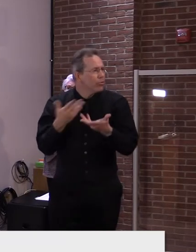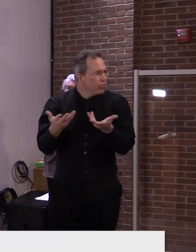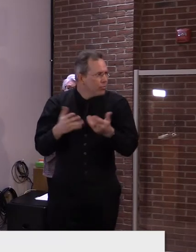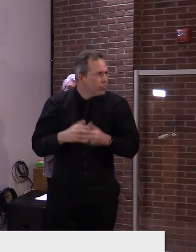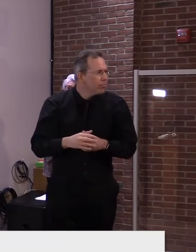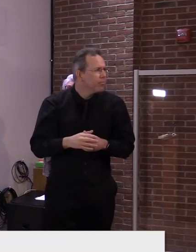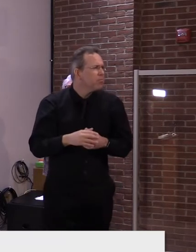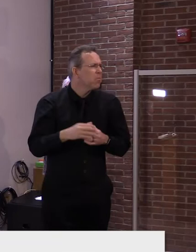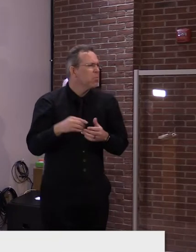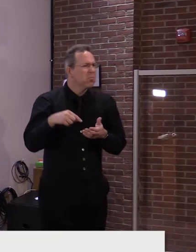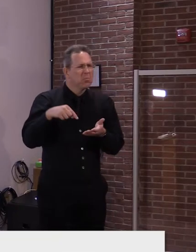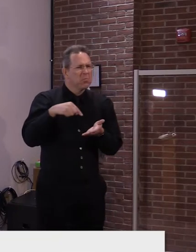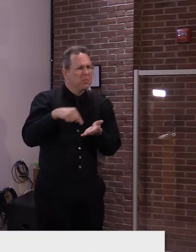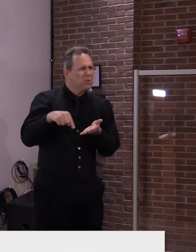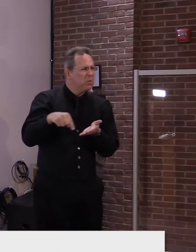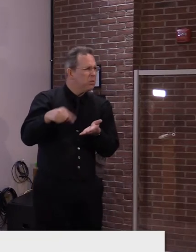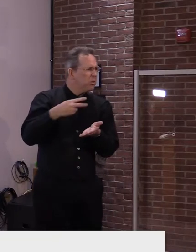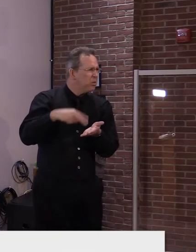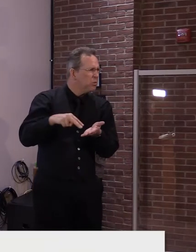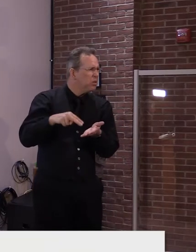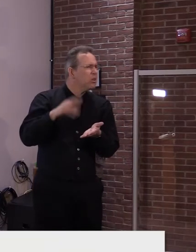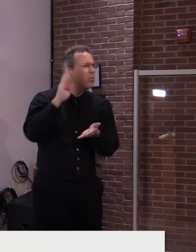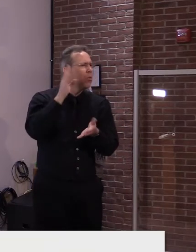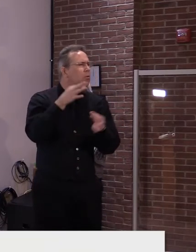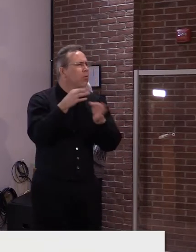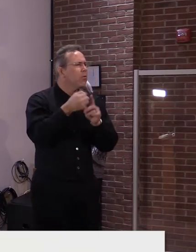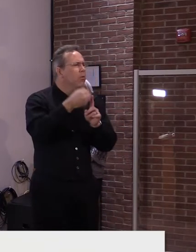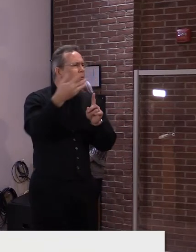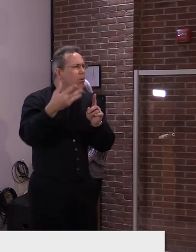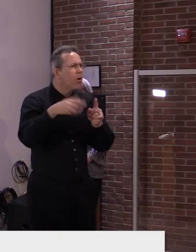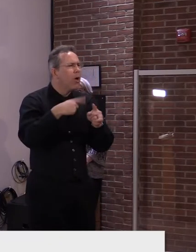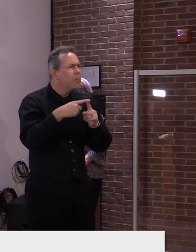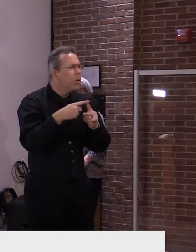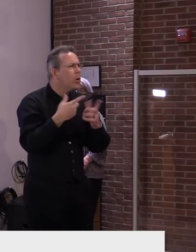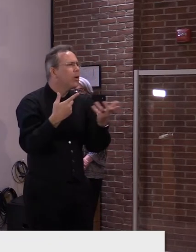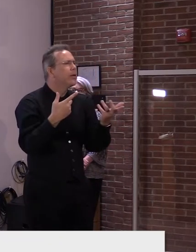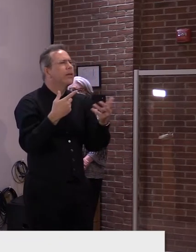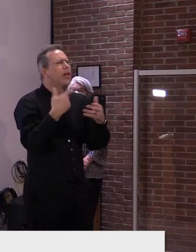on adult day and other areas that will be opening up